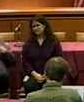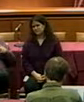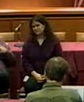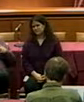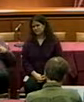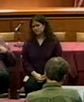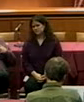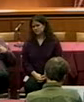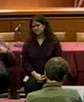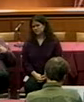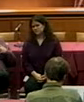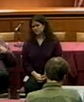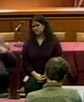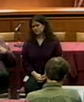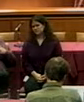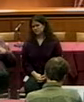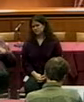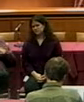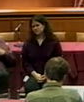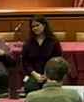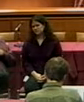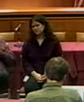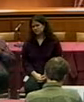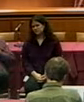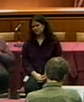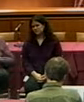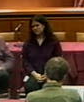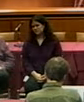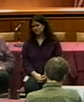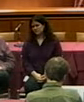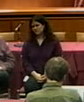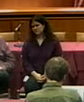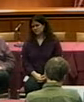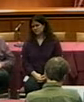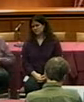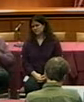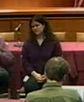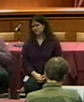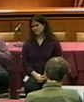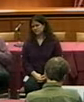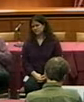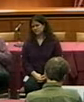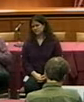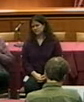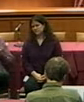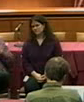I'm not really sure what the term SMS relay refers to. Is it either one of those or something else?